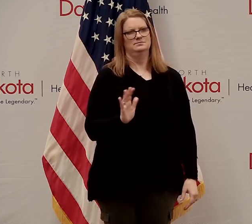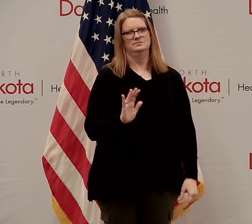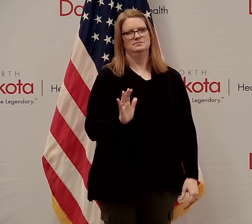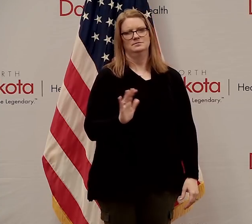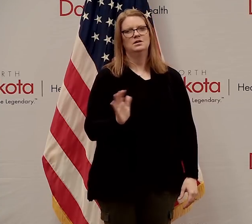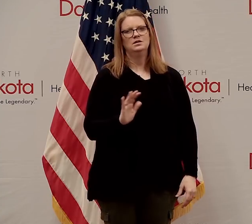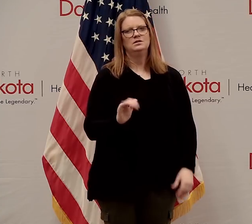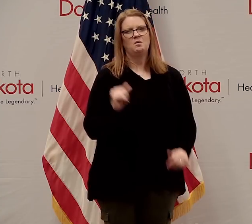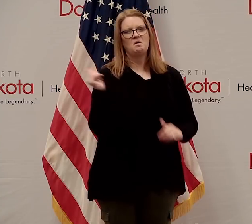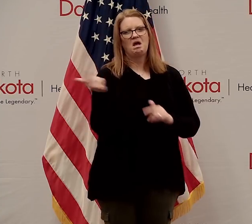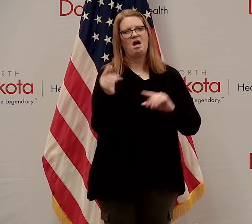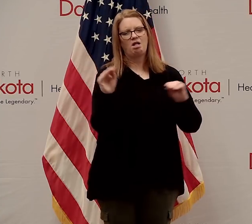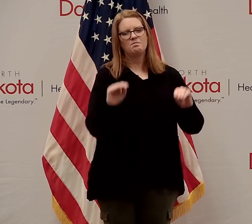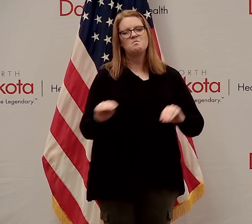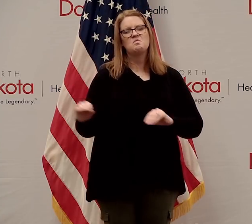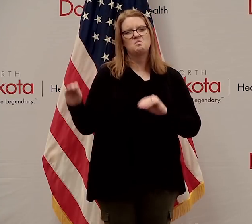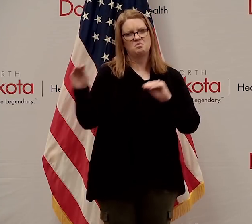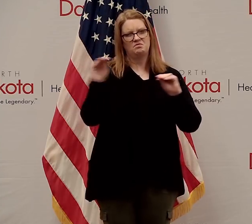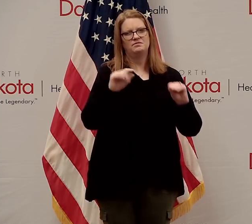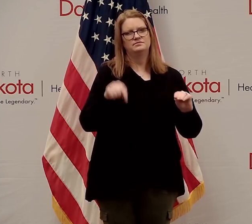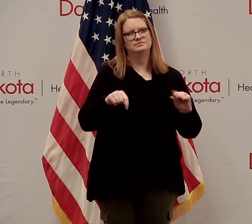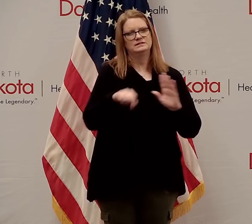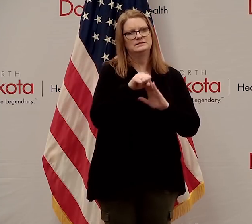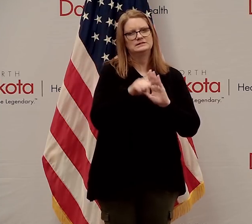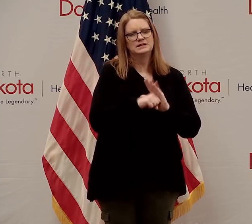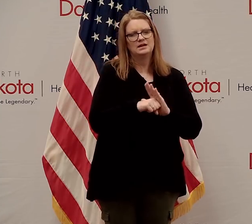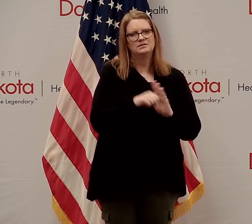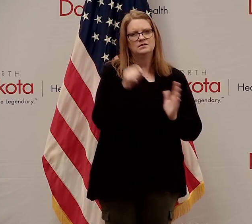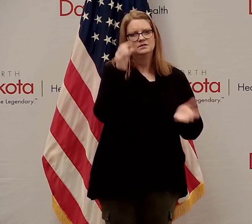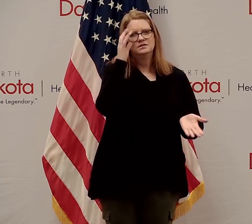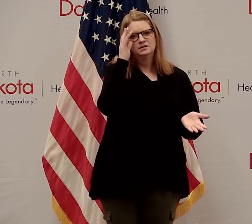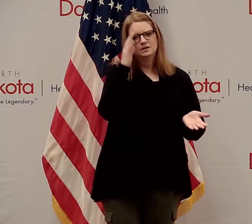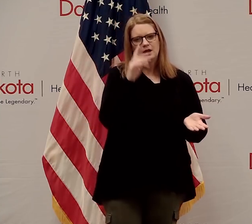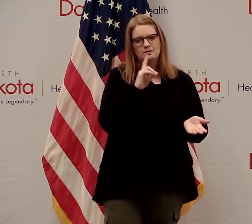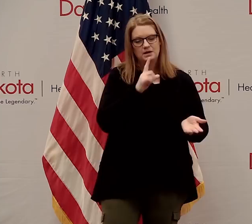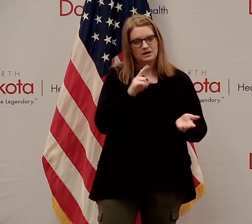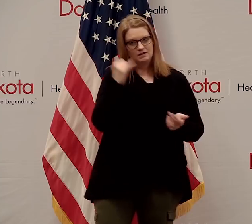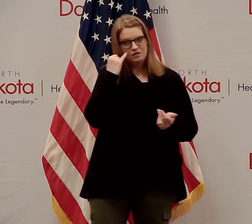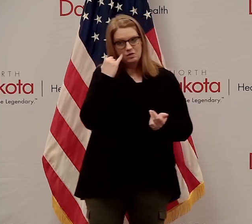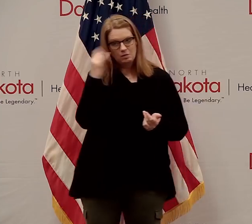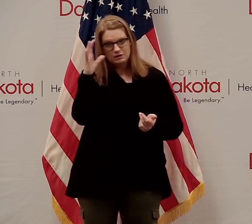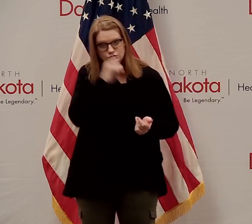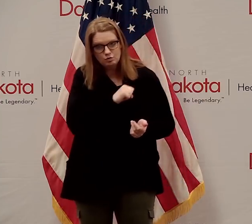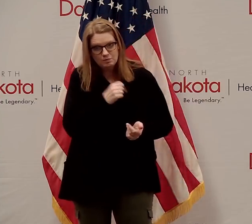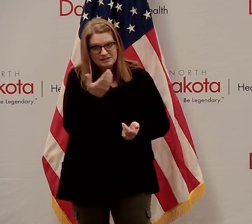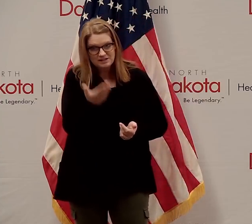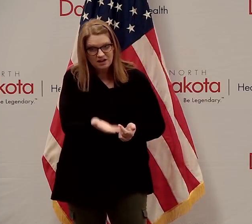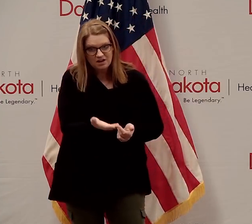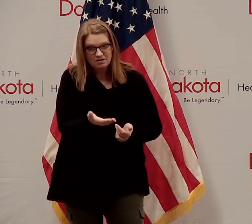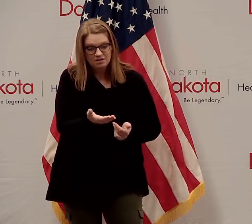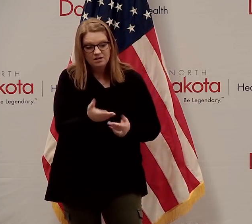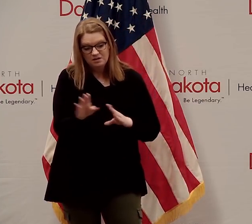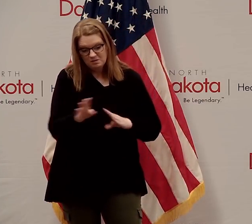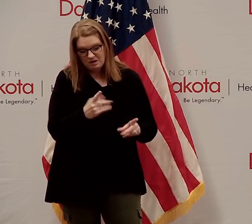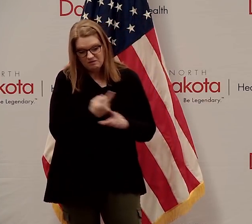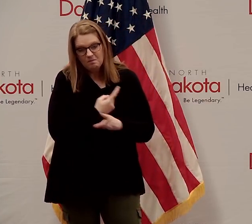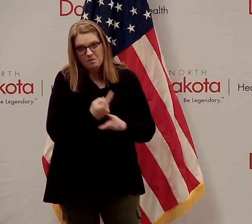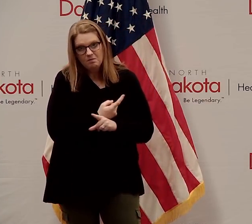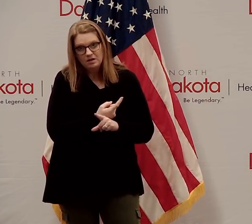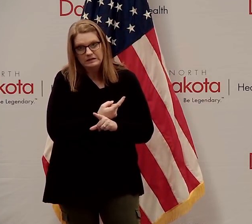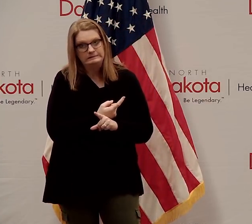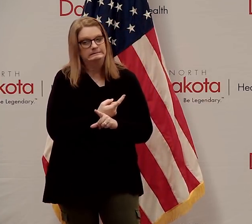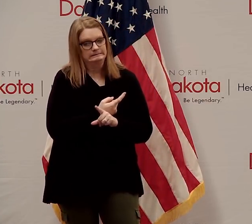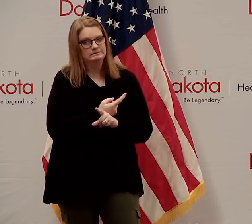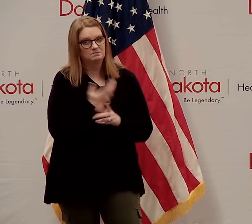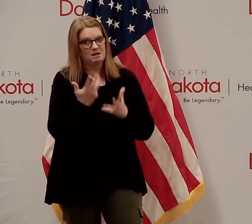the North Dakota SMART approach and assume that it is there. And if you assume it's there and act appropriately, maybe it won't show up. That'd